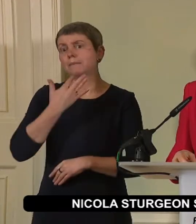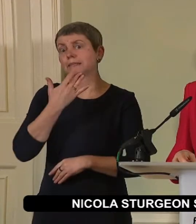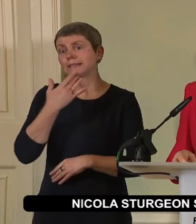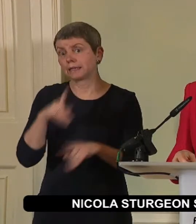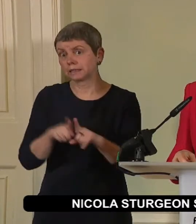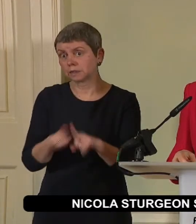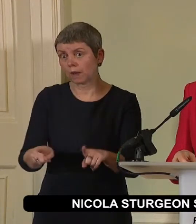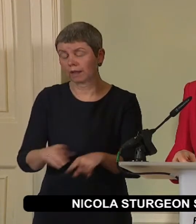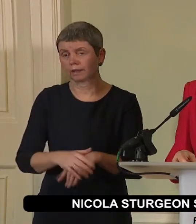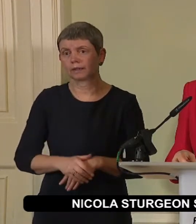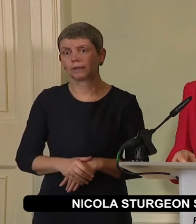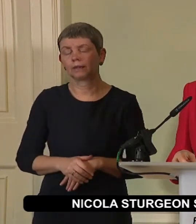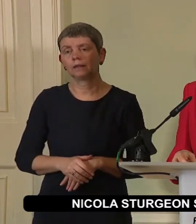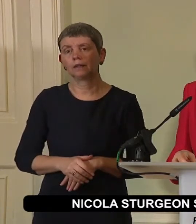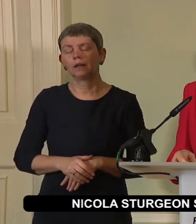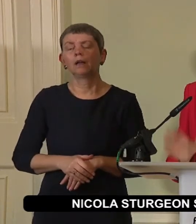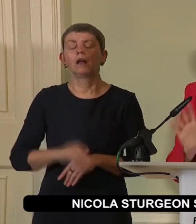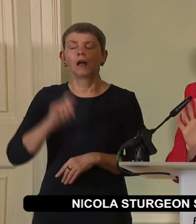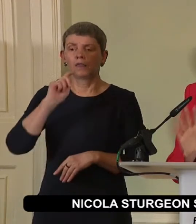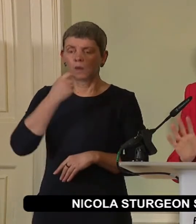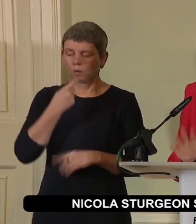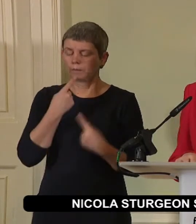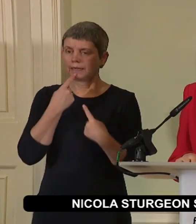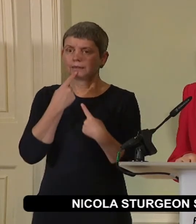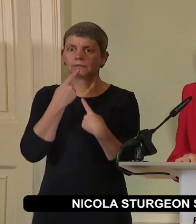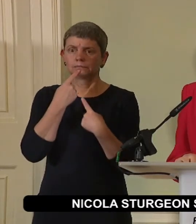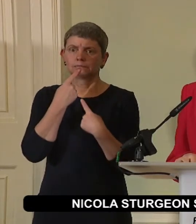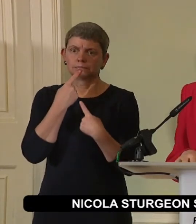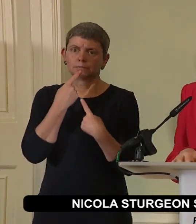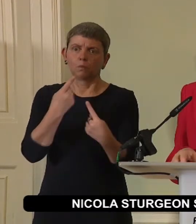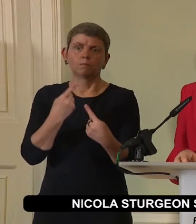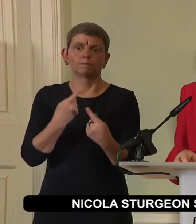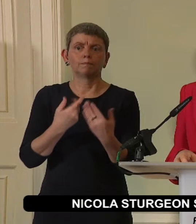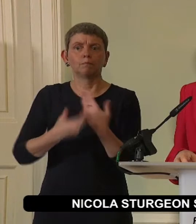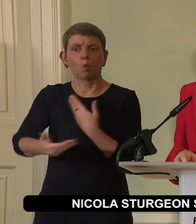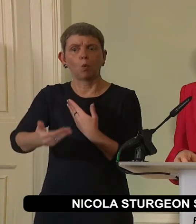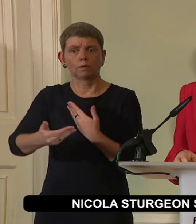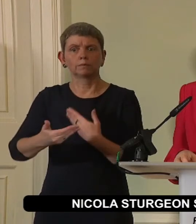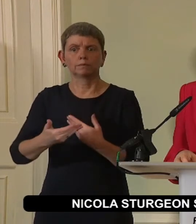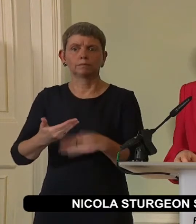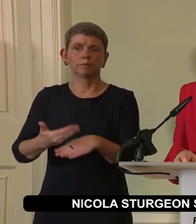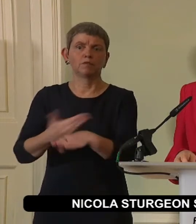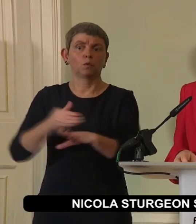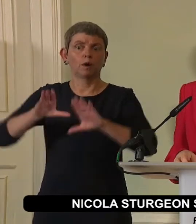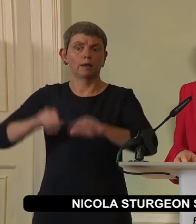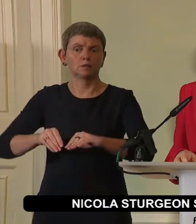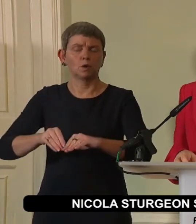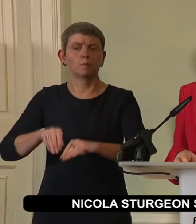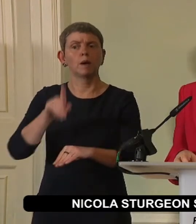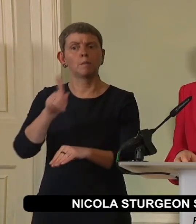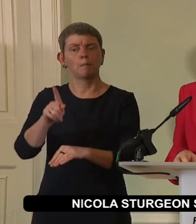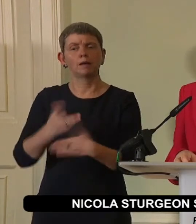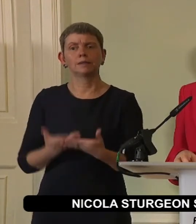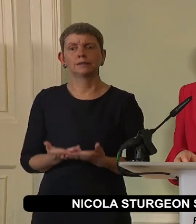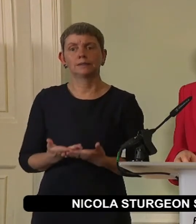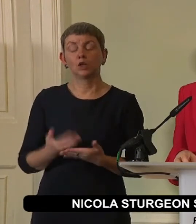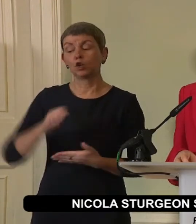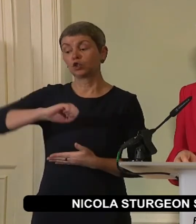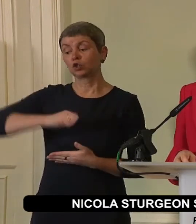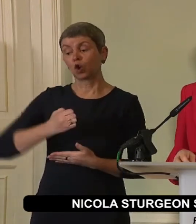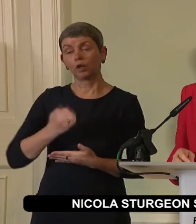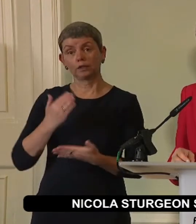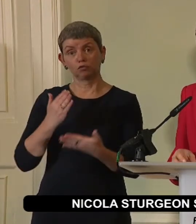say before I demit office, but allow me some brief reflections now. Scotland is a changed country